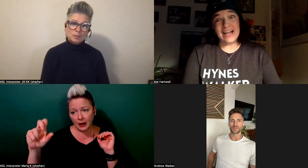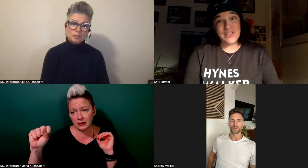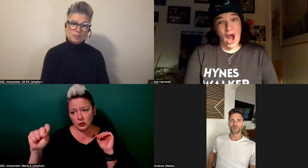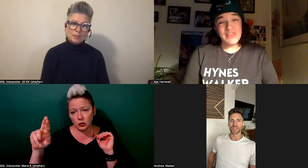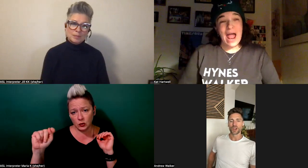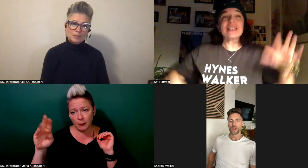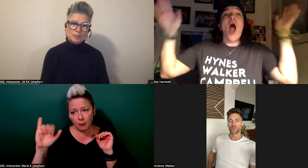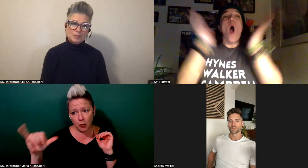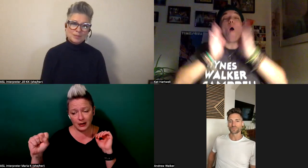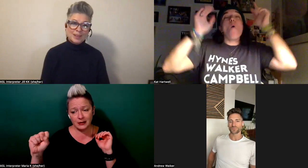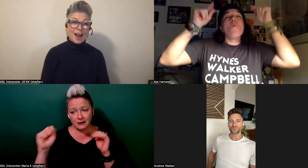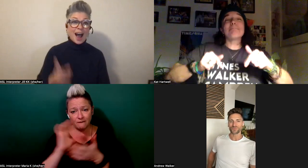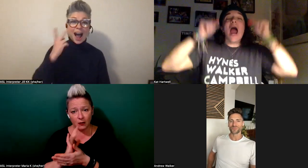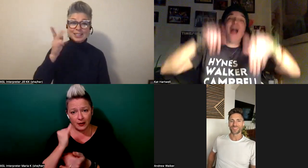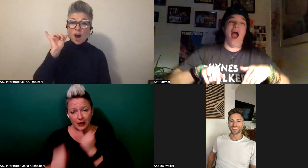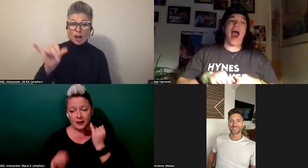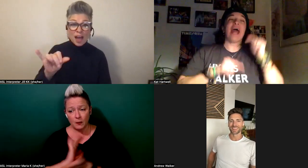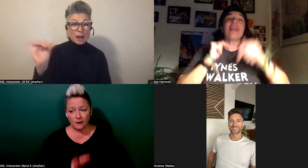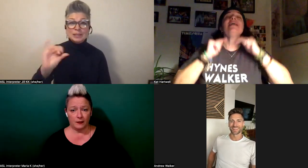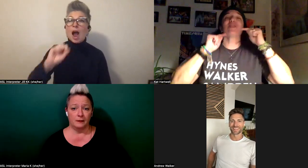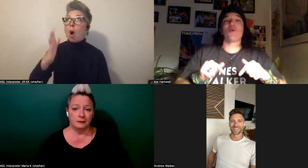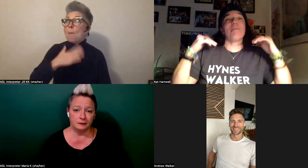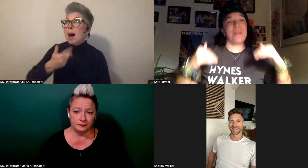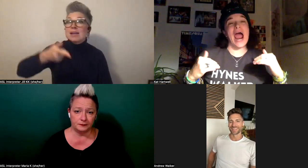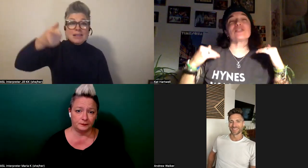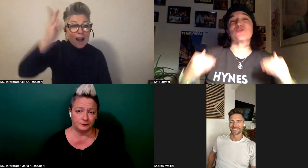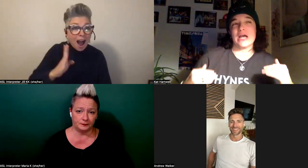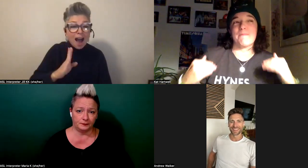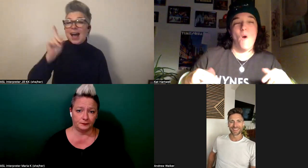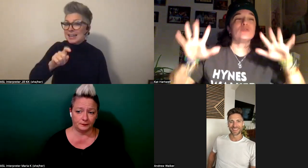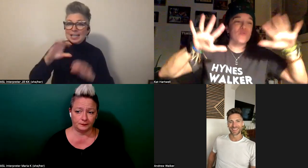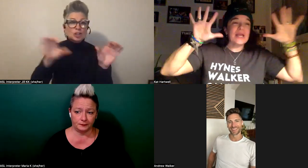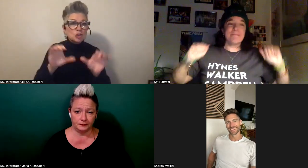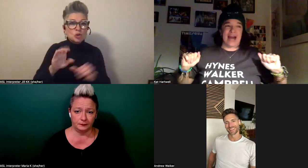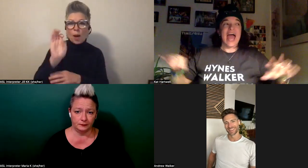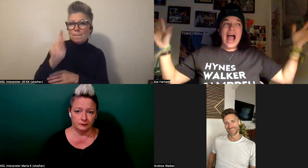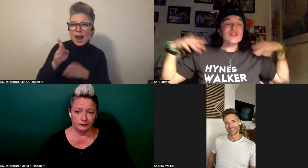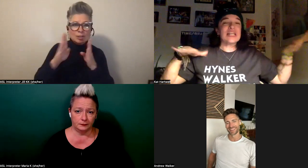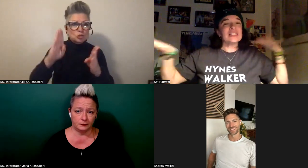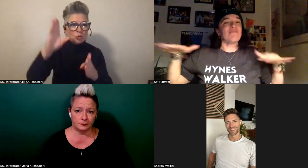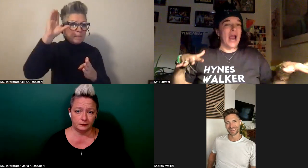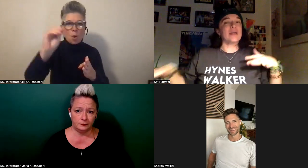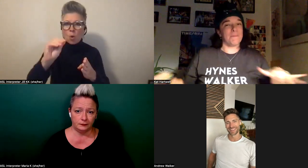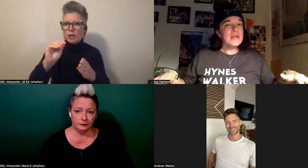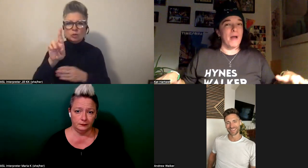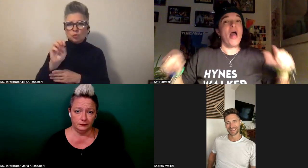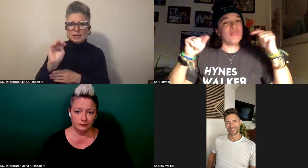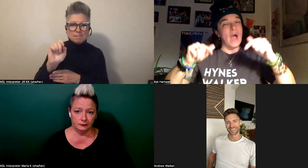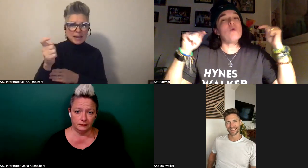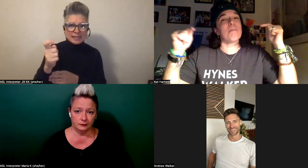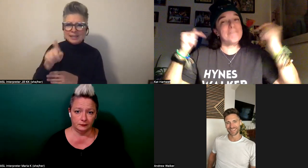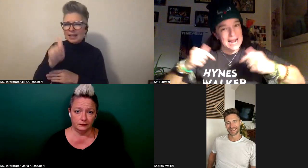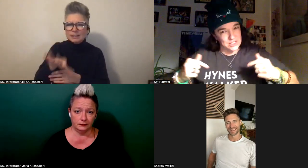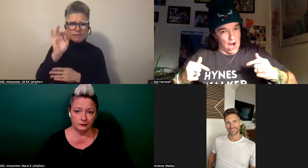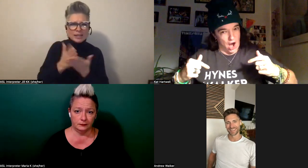of the movie. That. Oh my God! I need to do a Backstreet Boys remix. I just need to find some people.